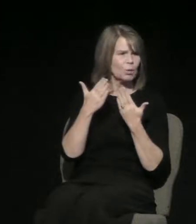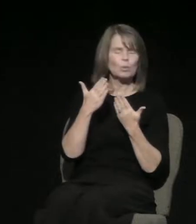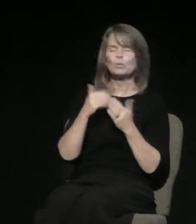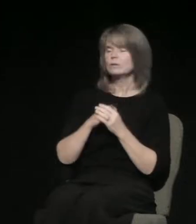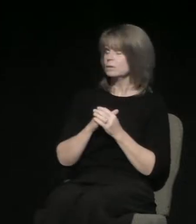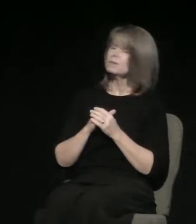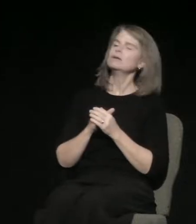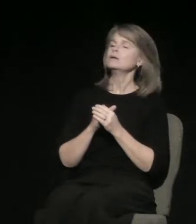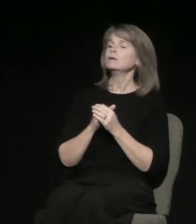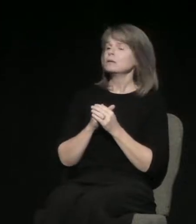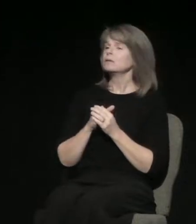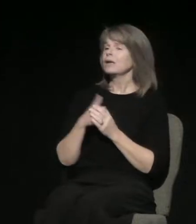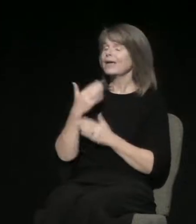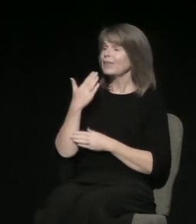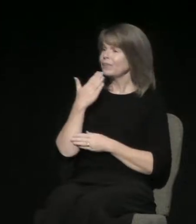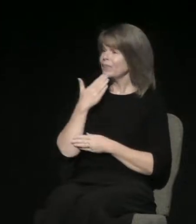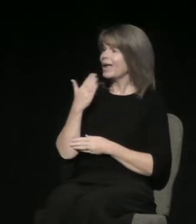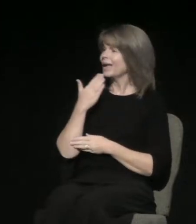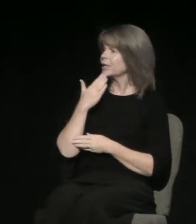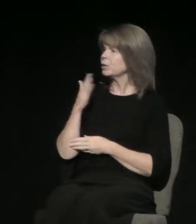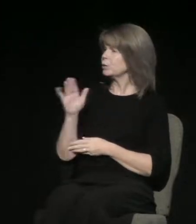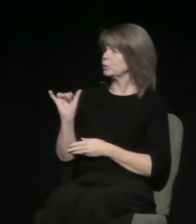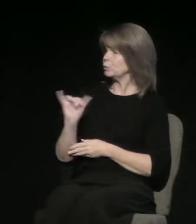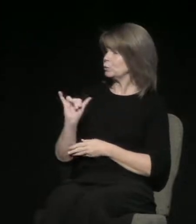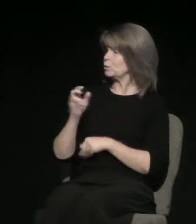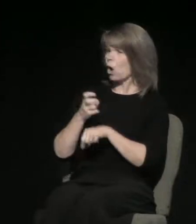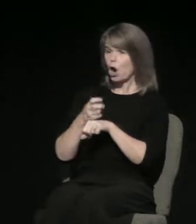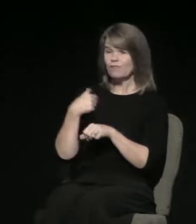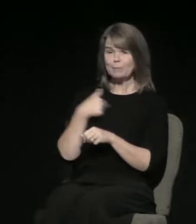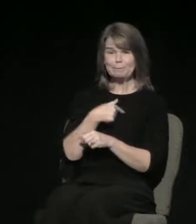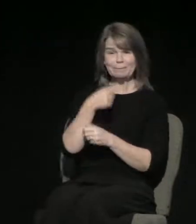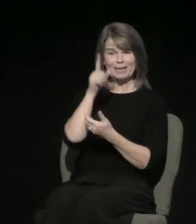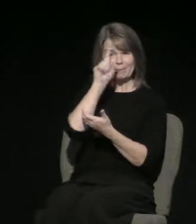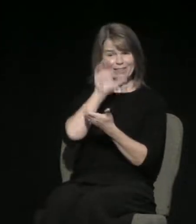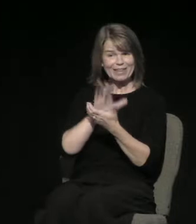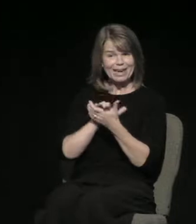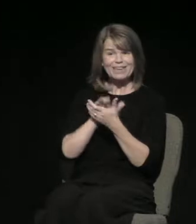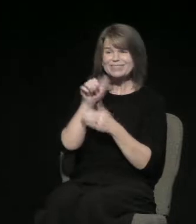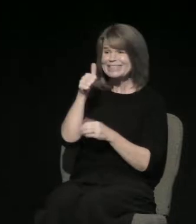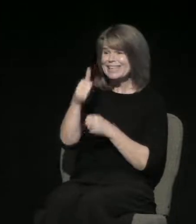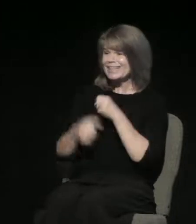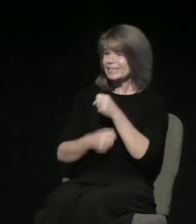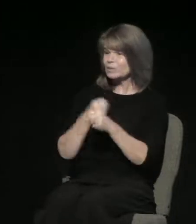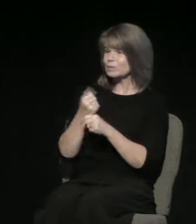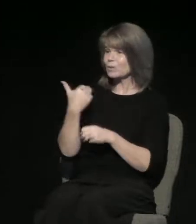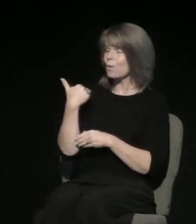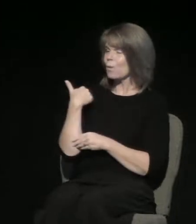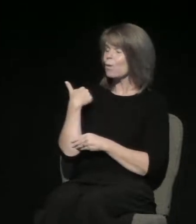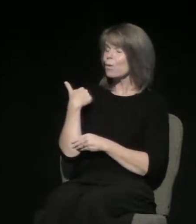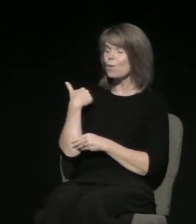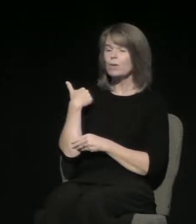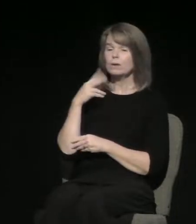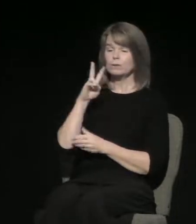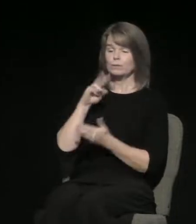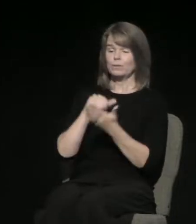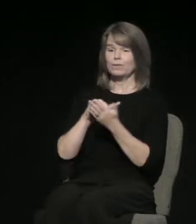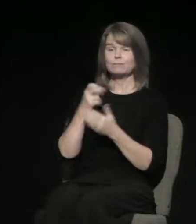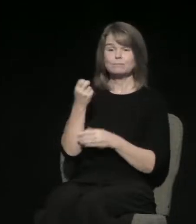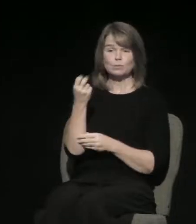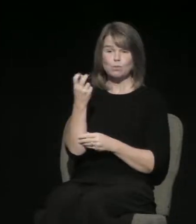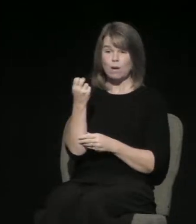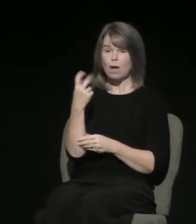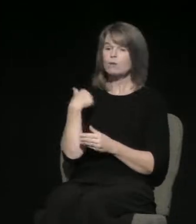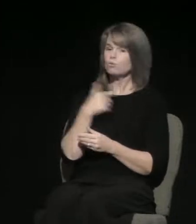you too You know It's hard for me to believe That 10 years ago In 2012